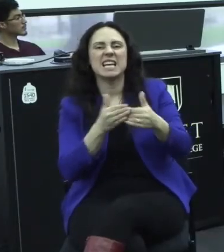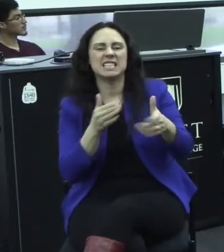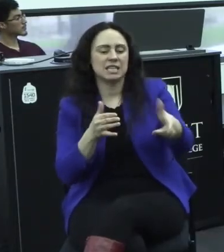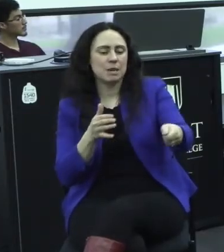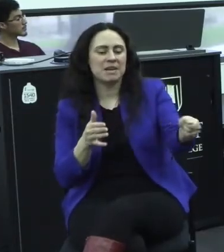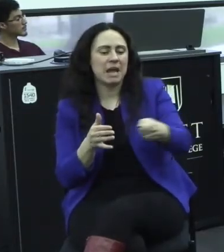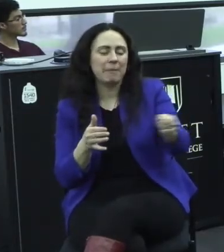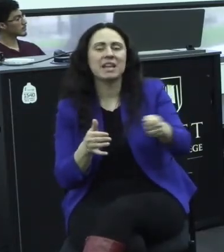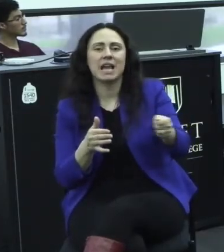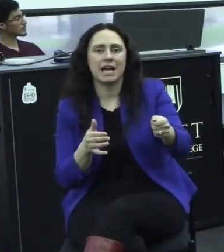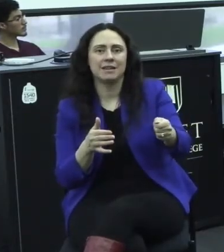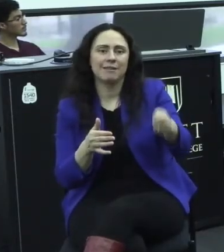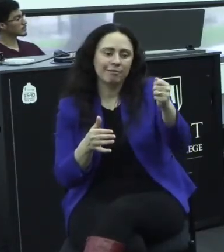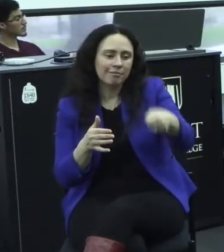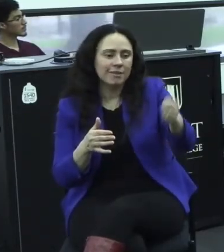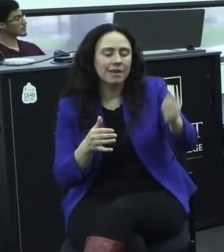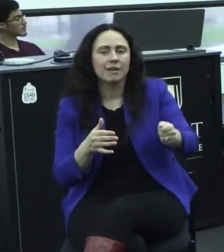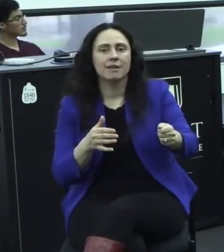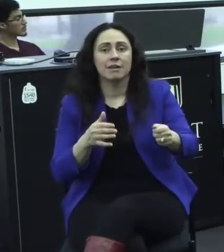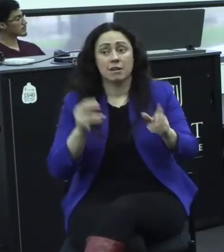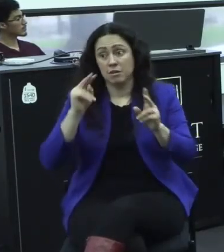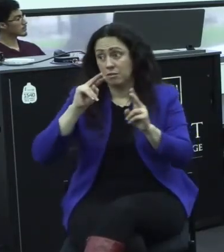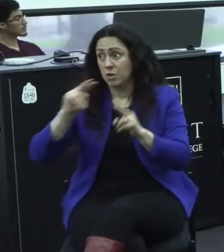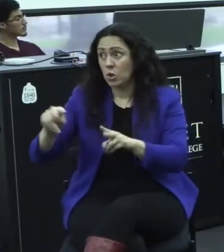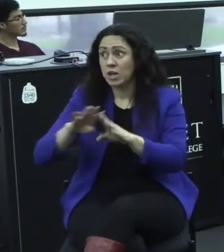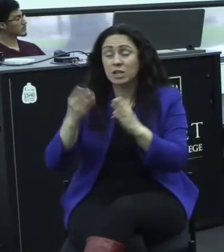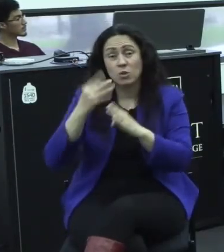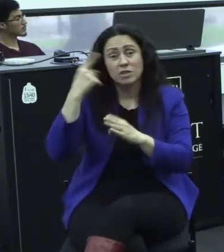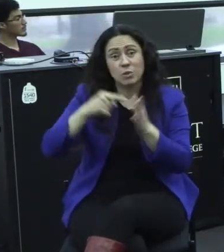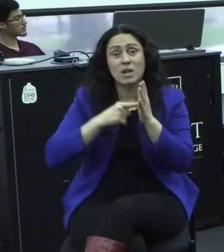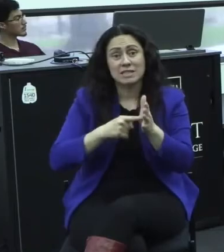manipulate. You look at doors, for example.